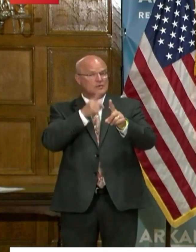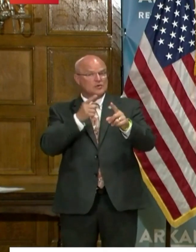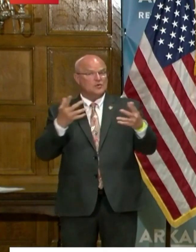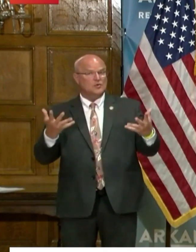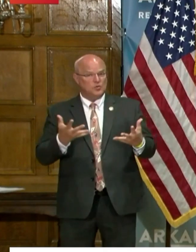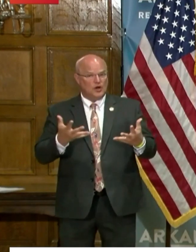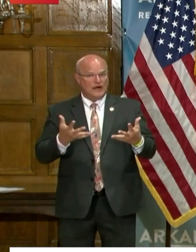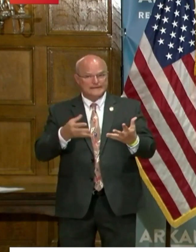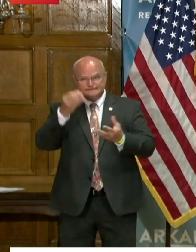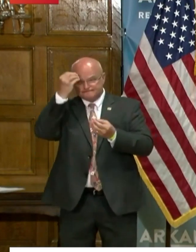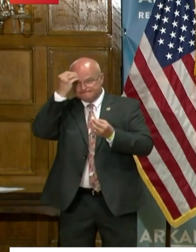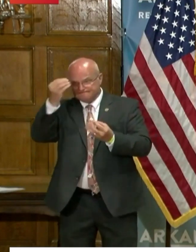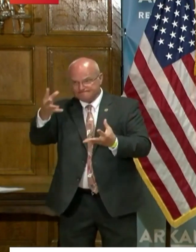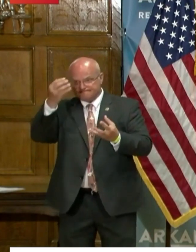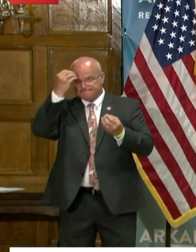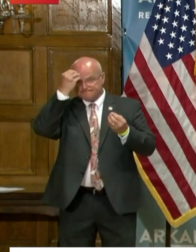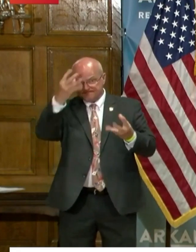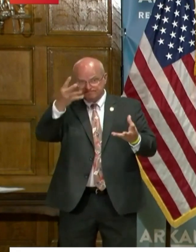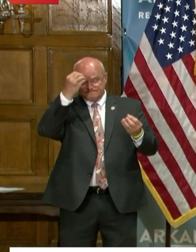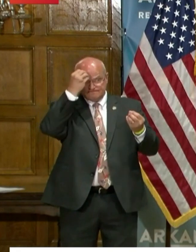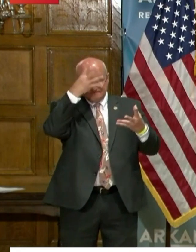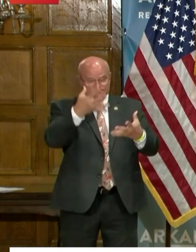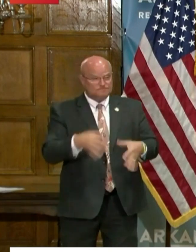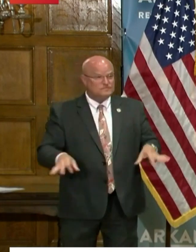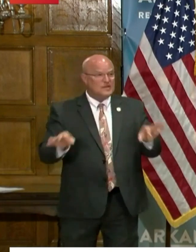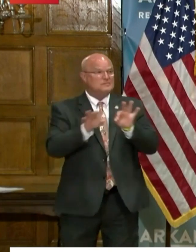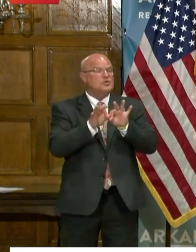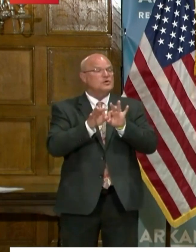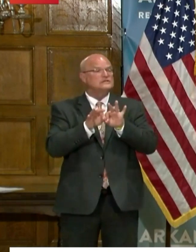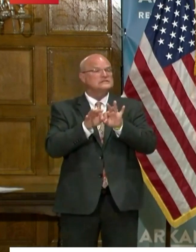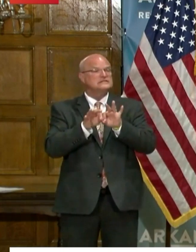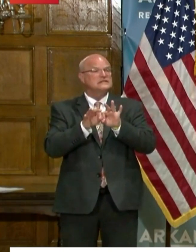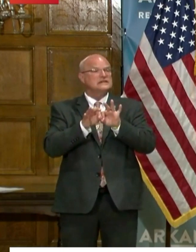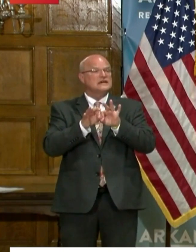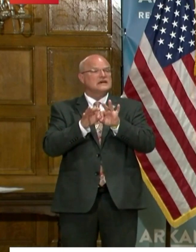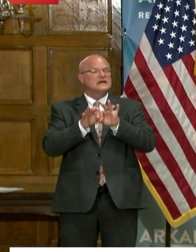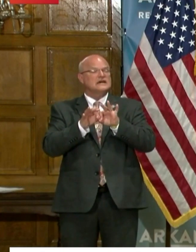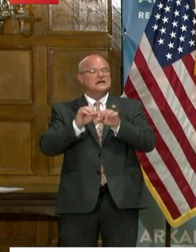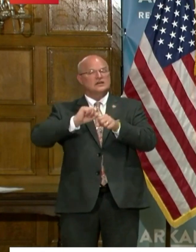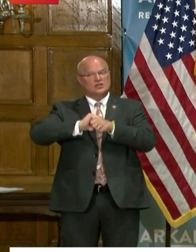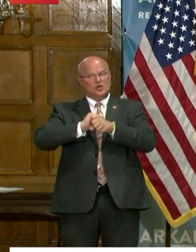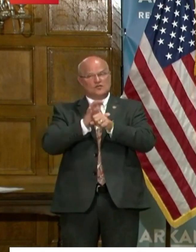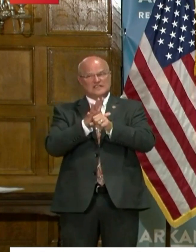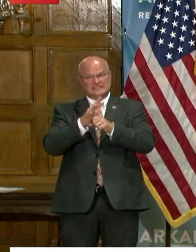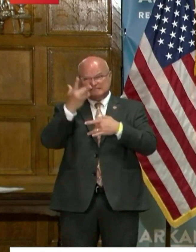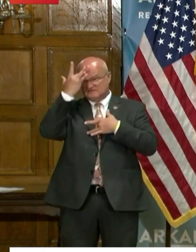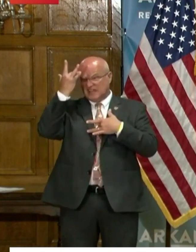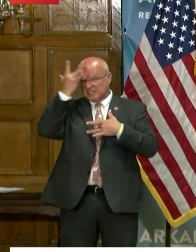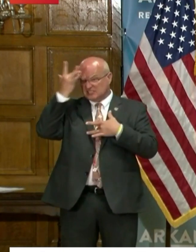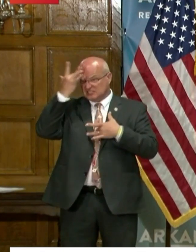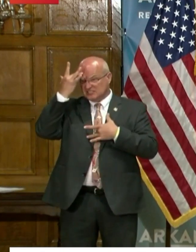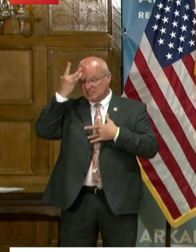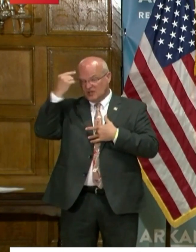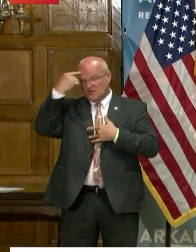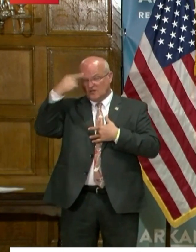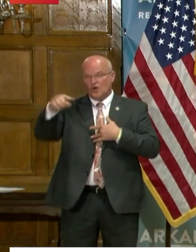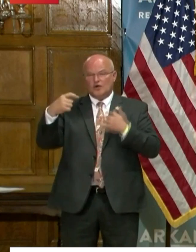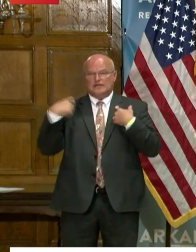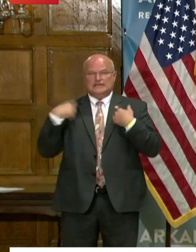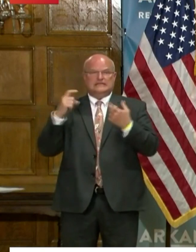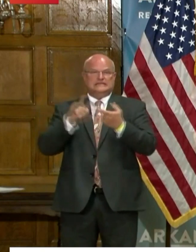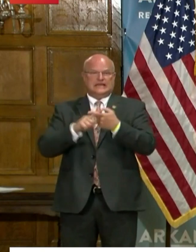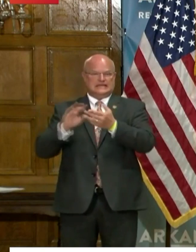to communicate the importance, the significance of COVID infections to the